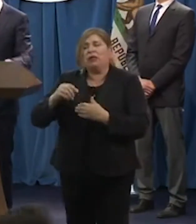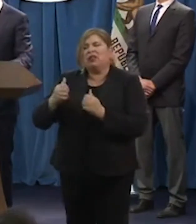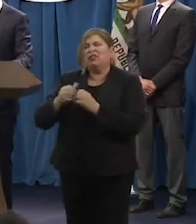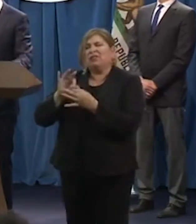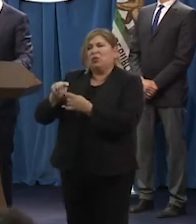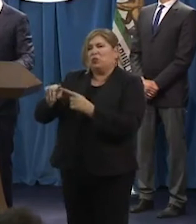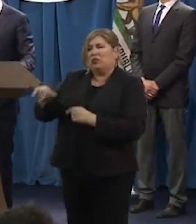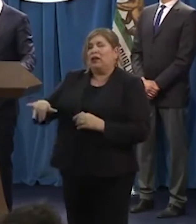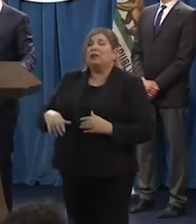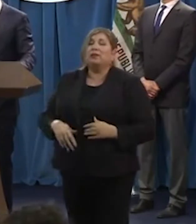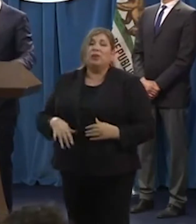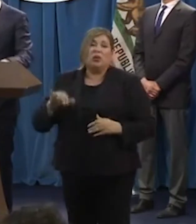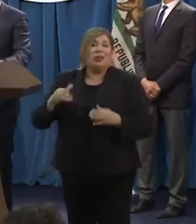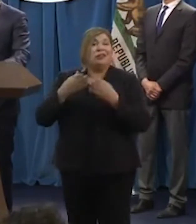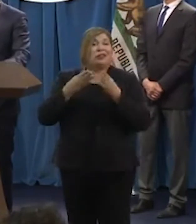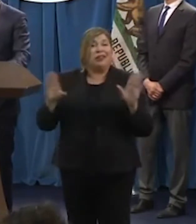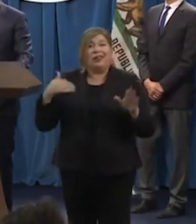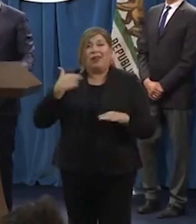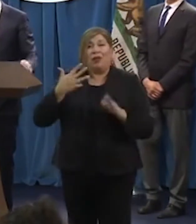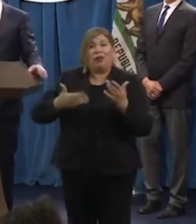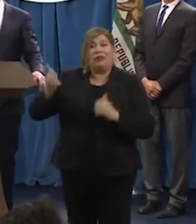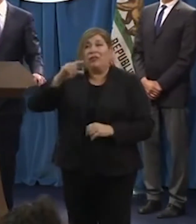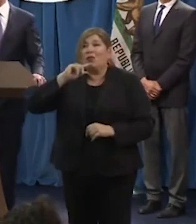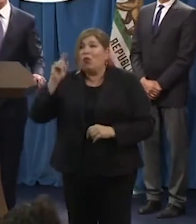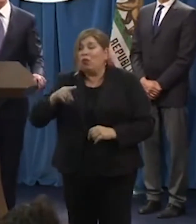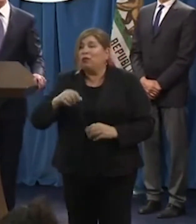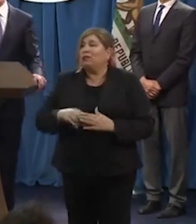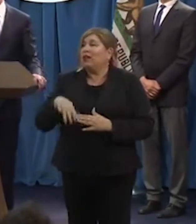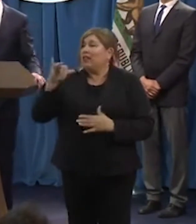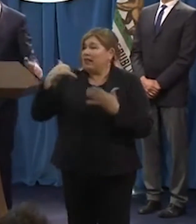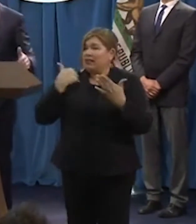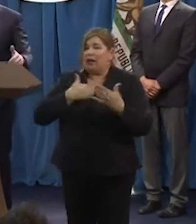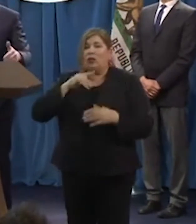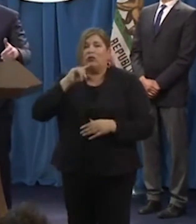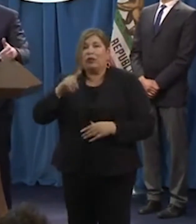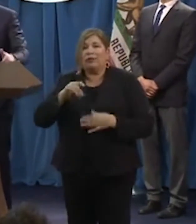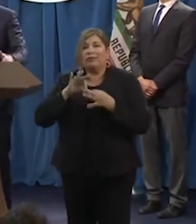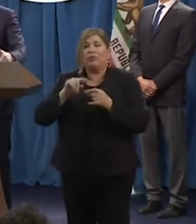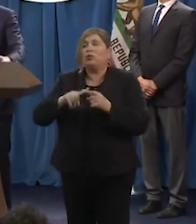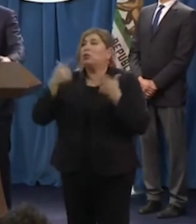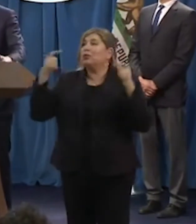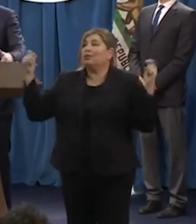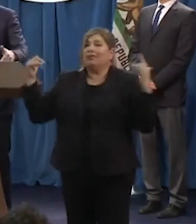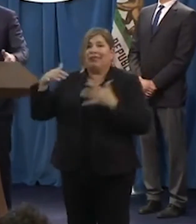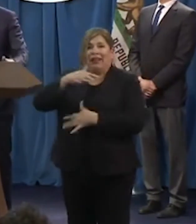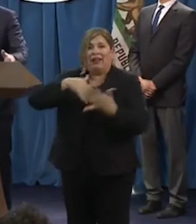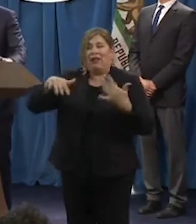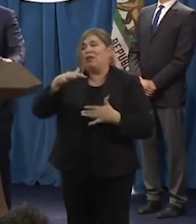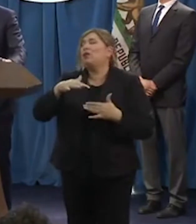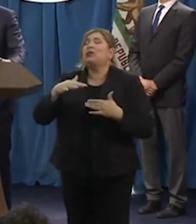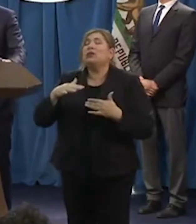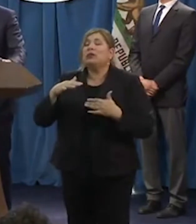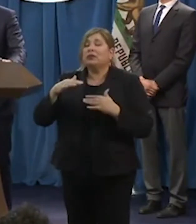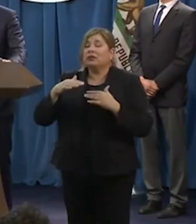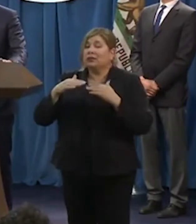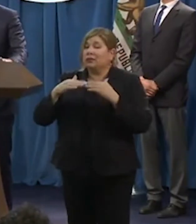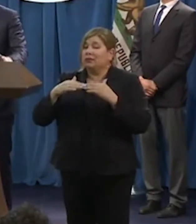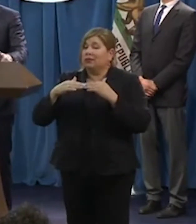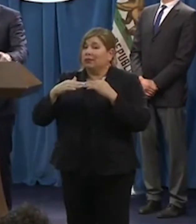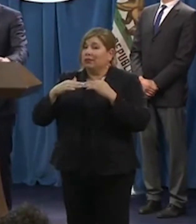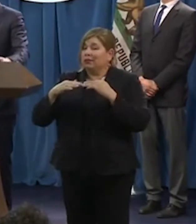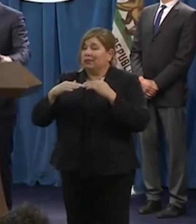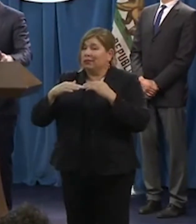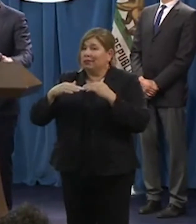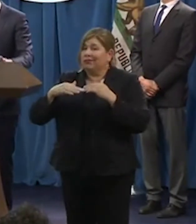where the executive order lies, the directive on social gatherings in excess for non-essential